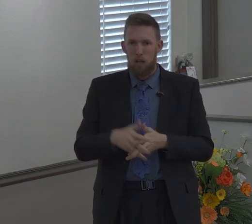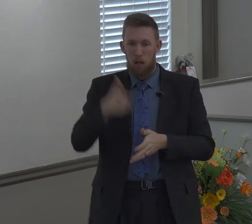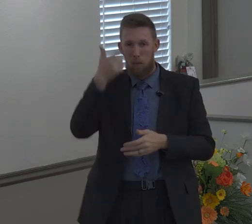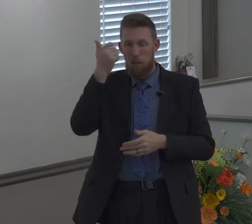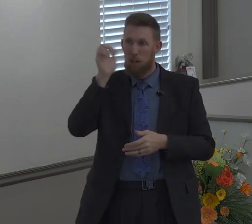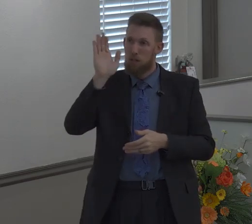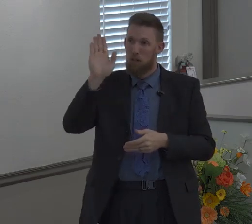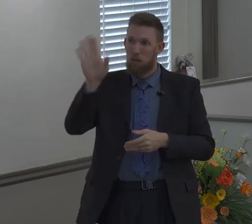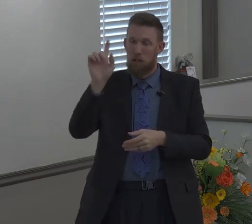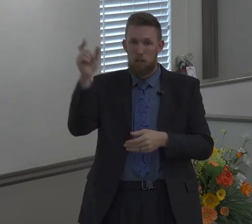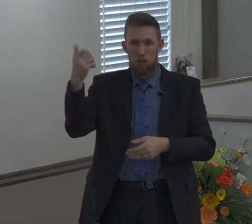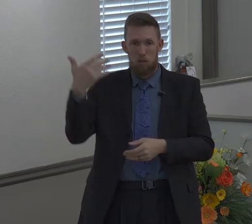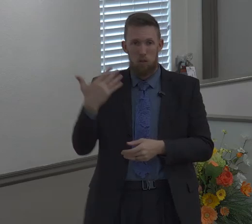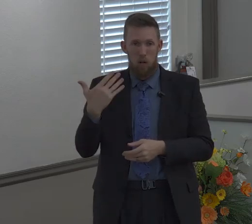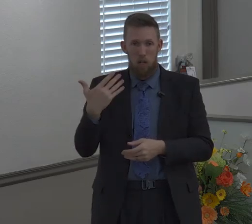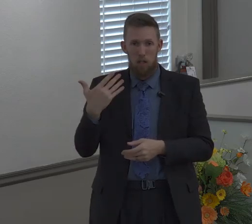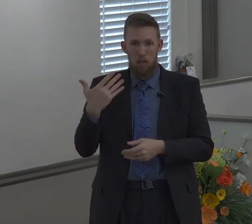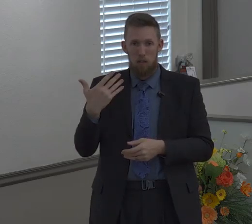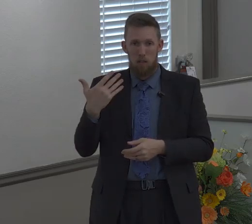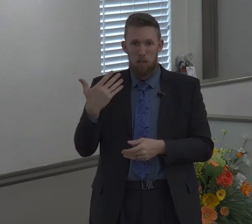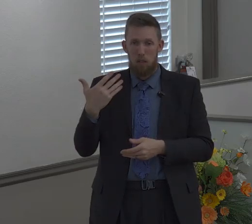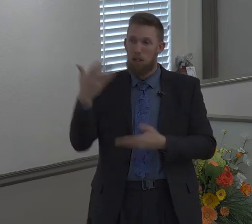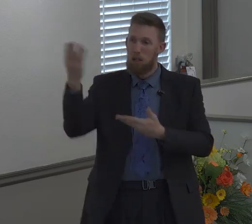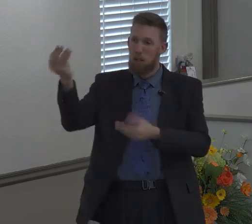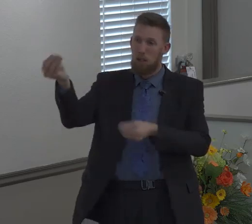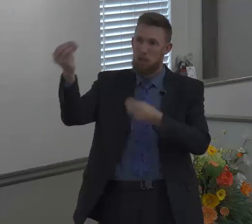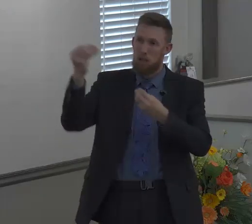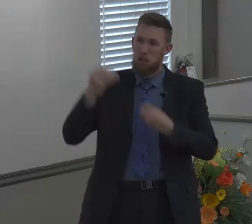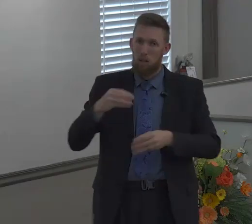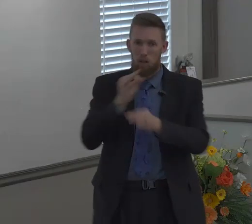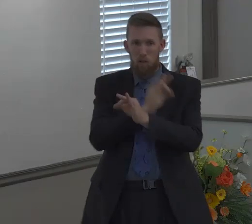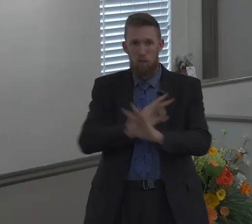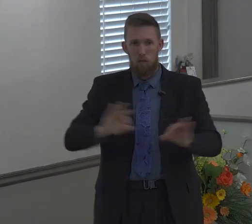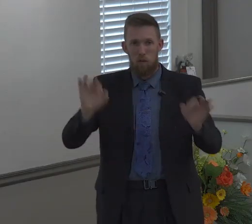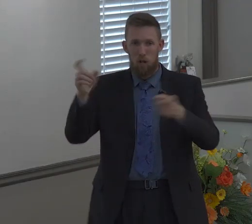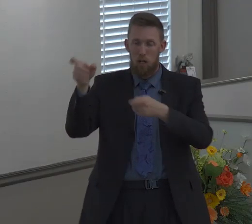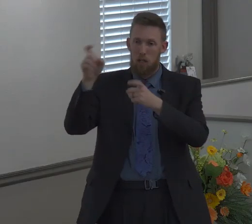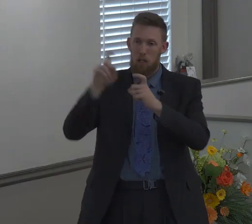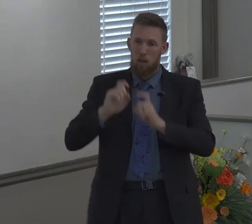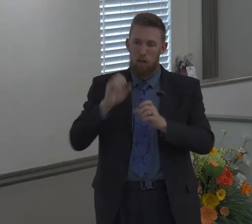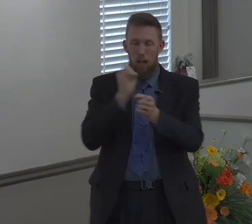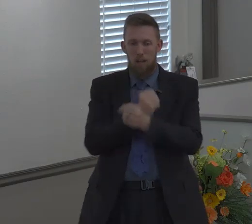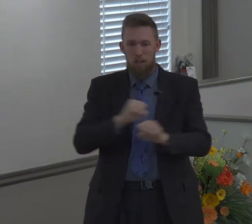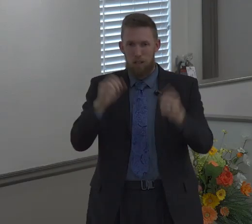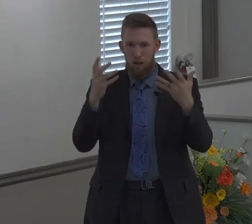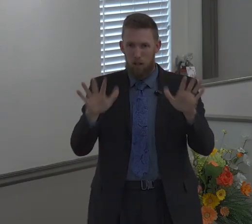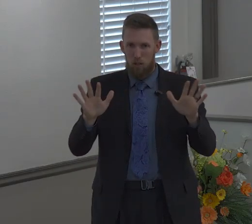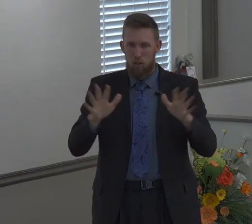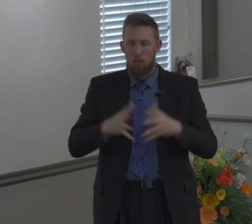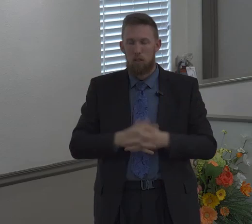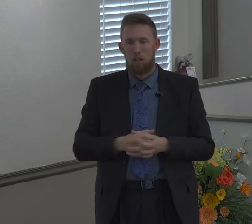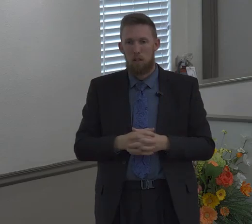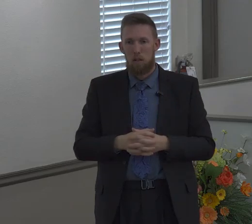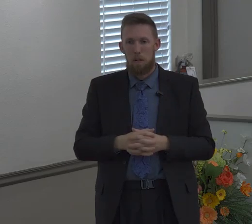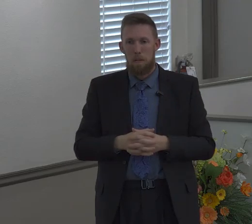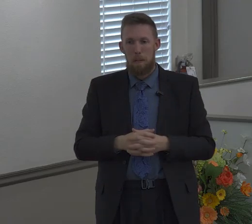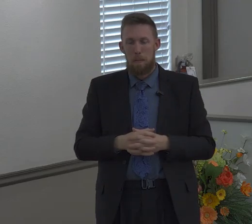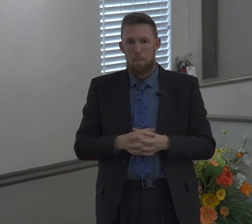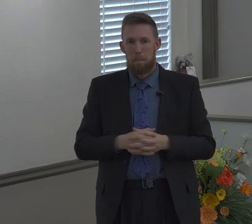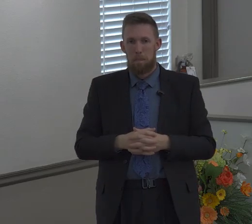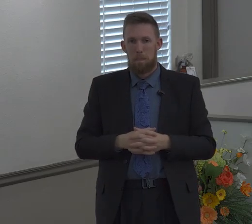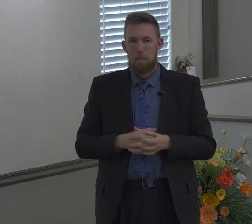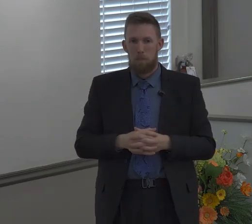and by His loving grace, He has extended a free gift of salvation. A free gift of